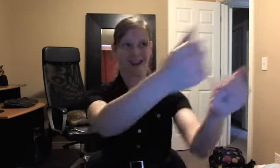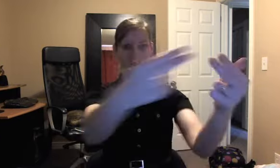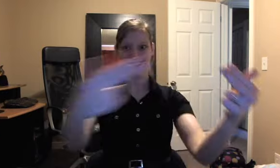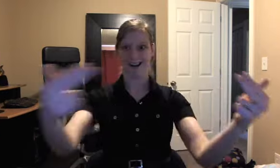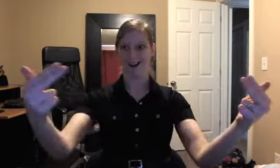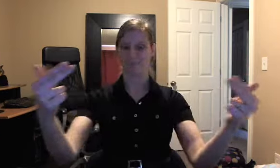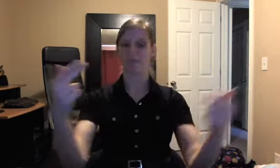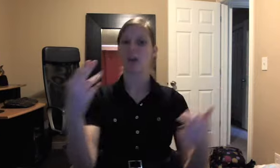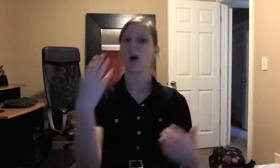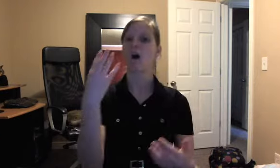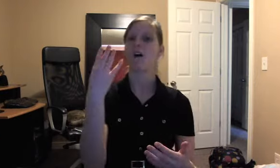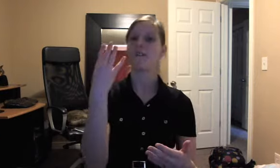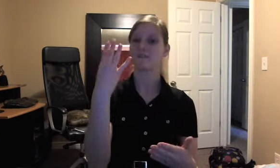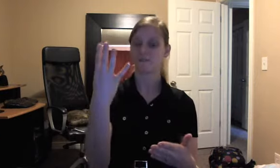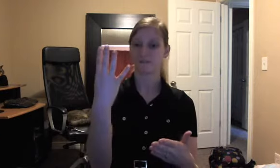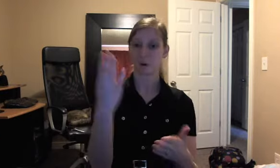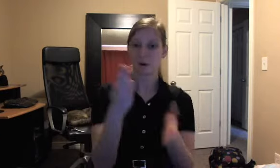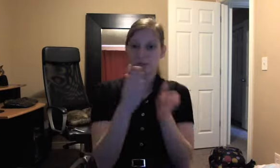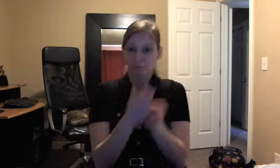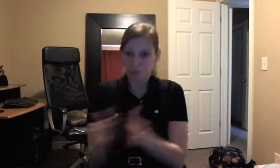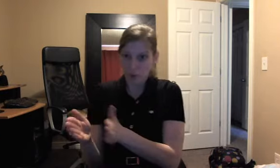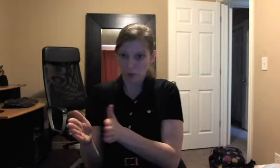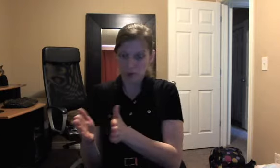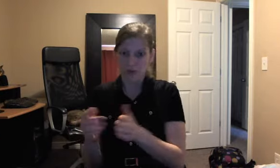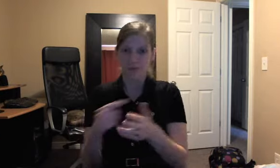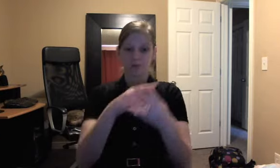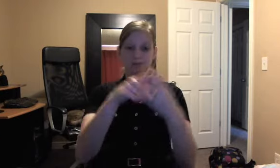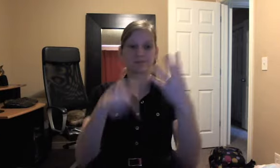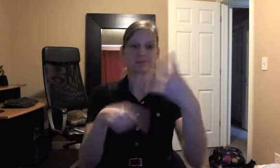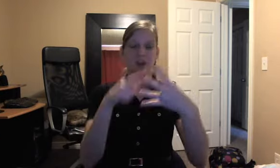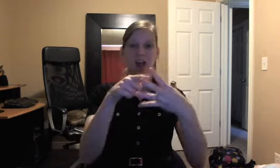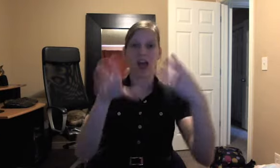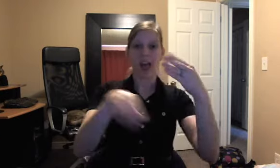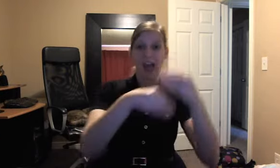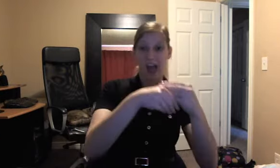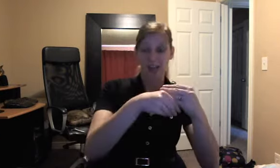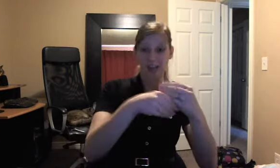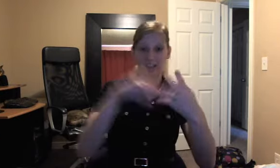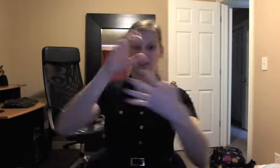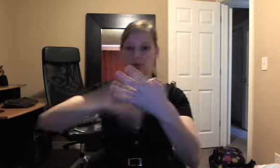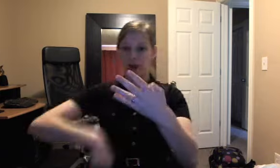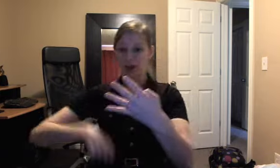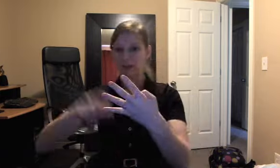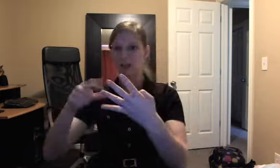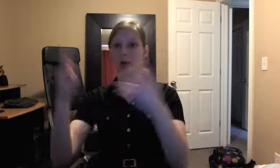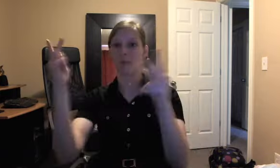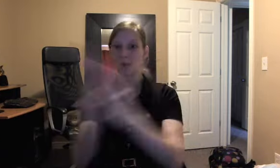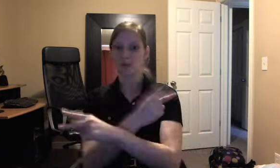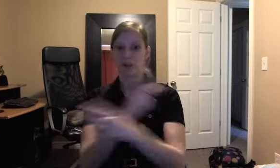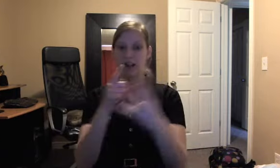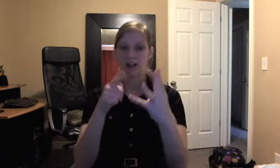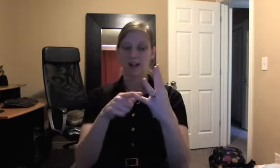adding, subtracting, multiplying, and dividing. Tell your neighbor about the 4 operations. Teach. Okay.